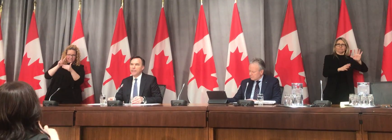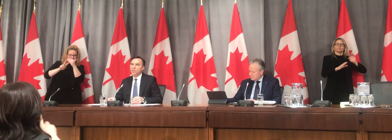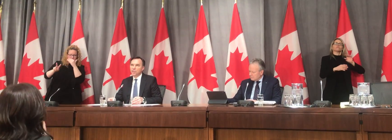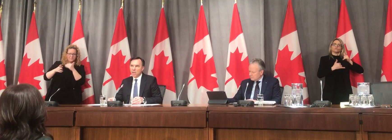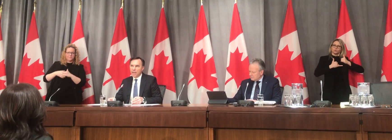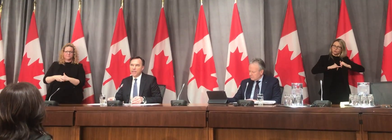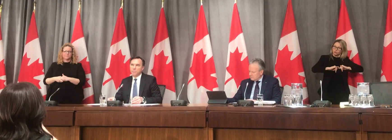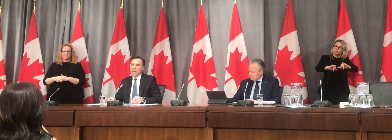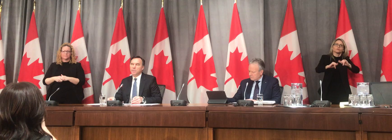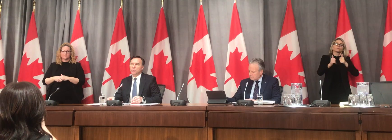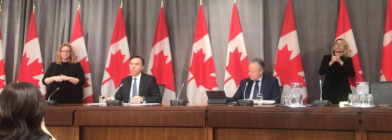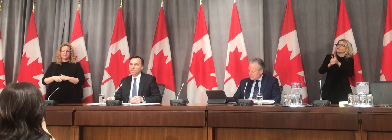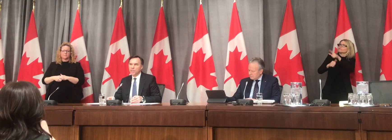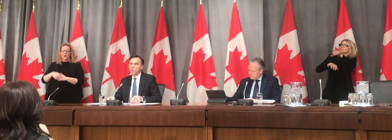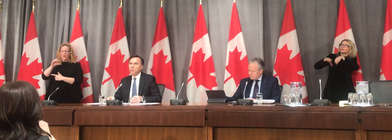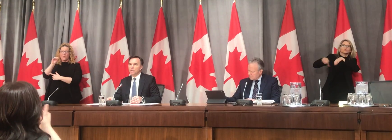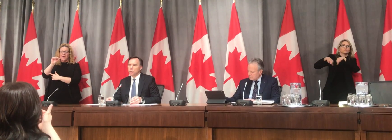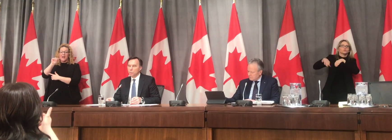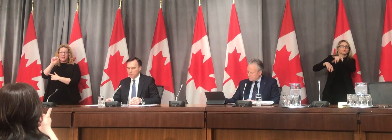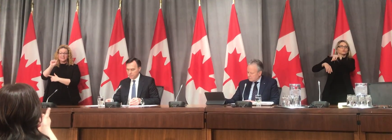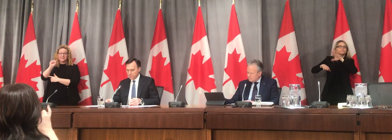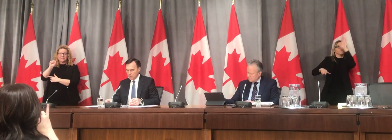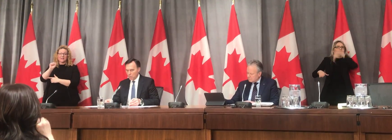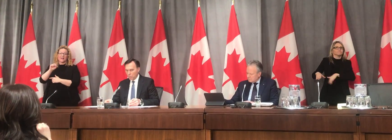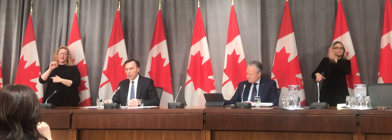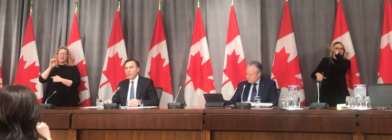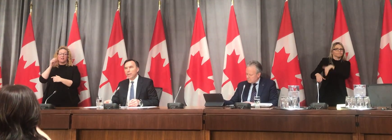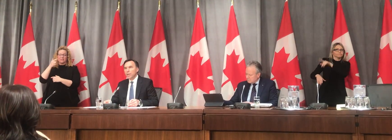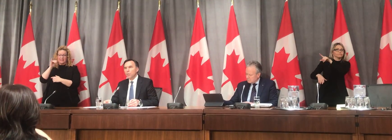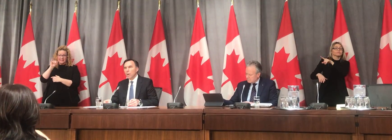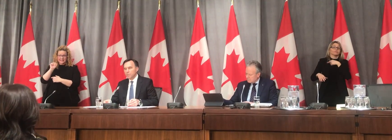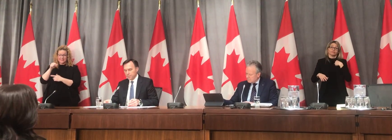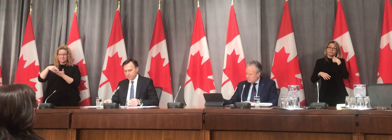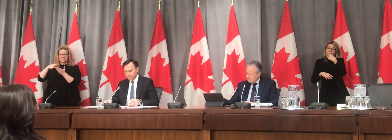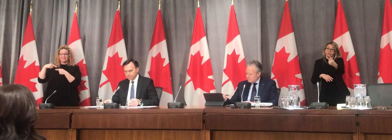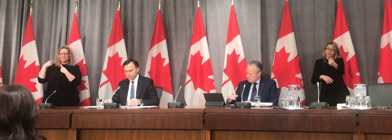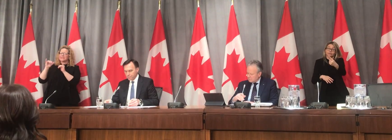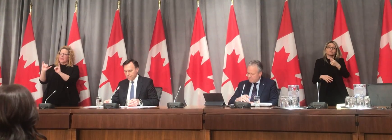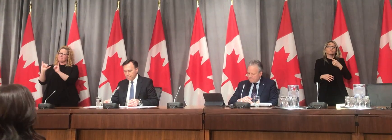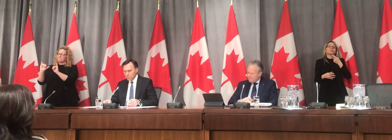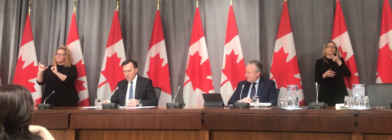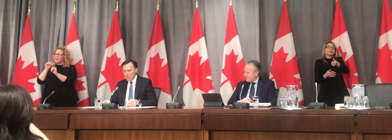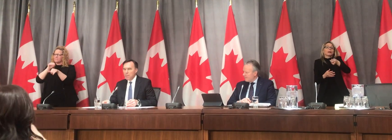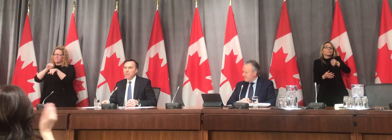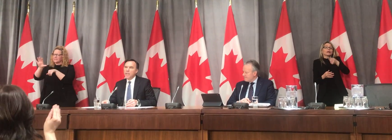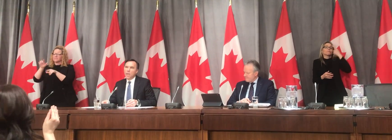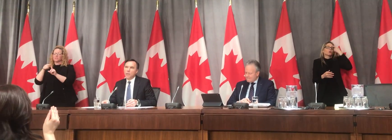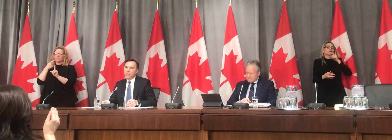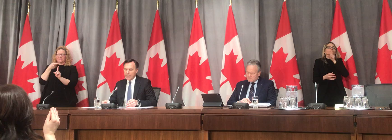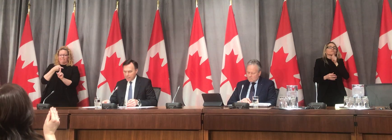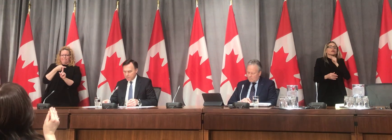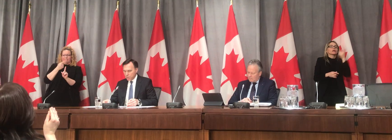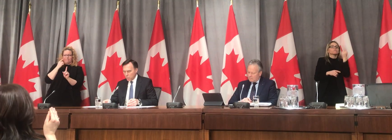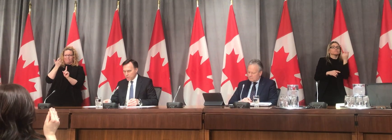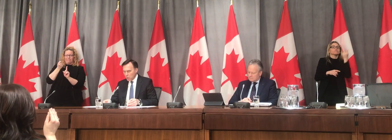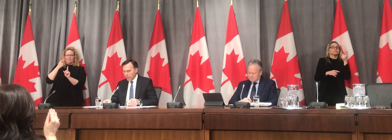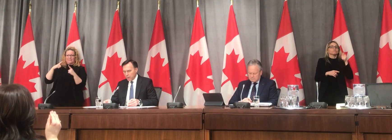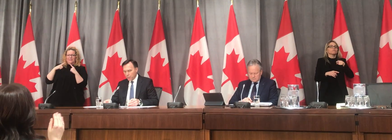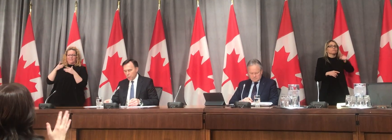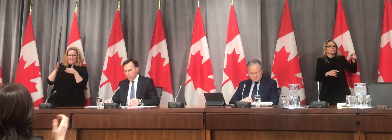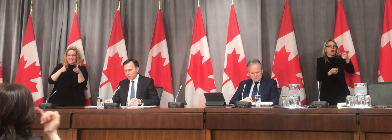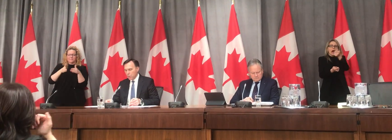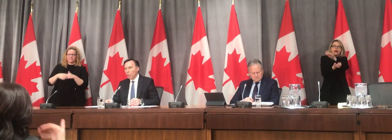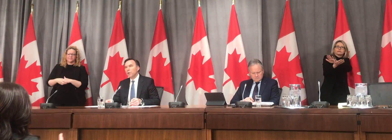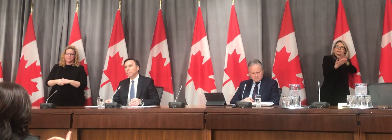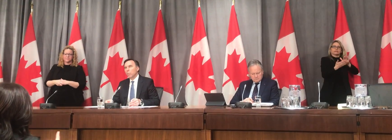OAS and GIS payments will continue as usual, without any interruption. Many young Canadians who are starting